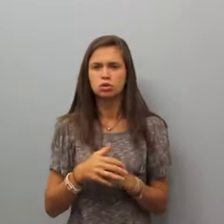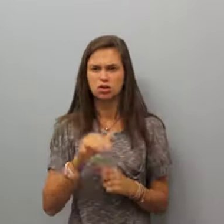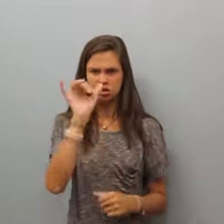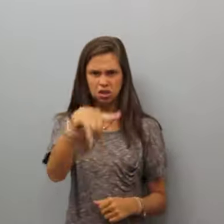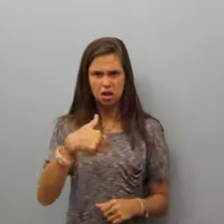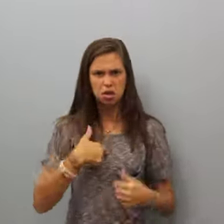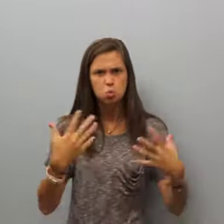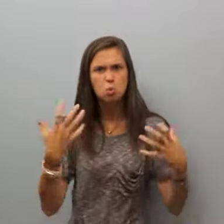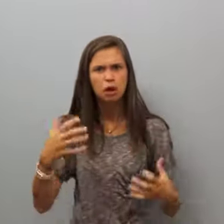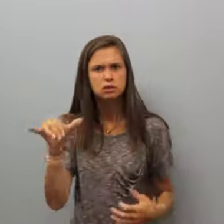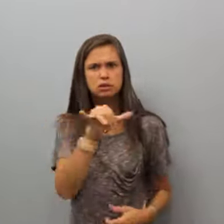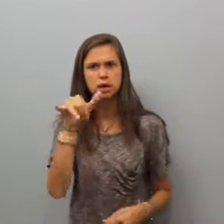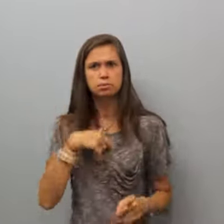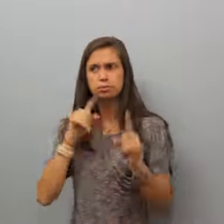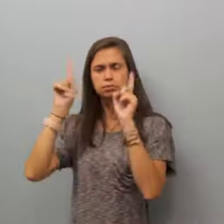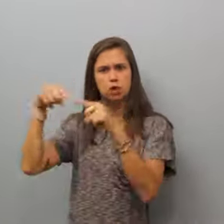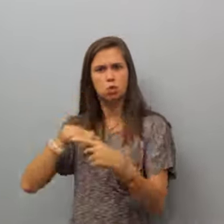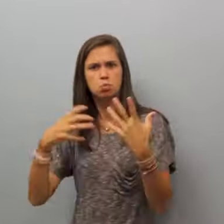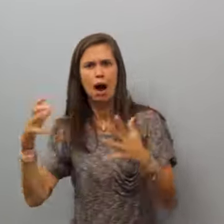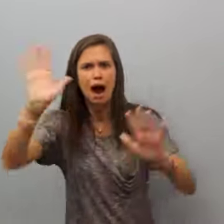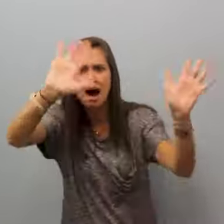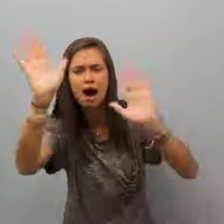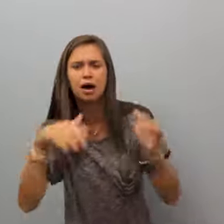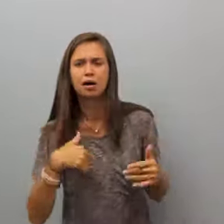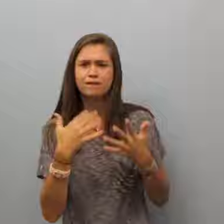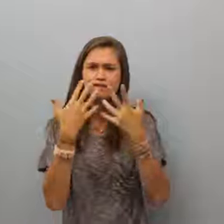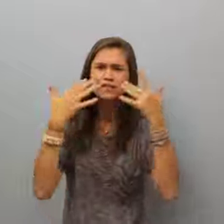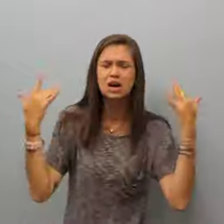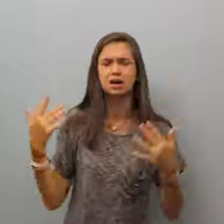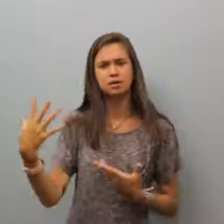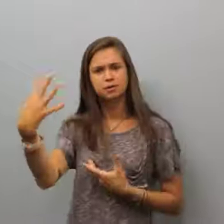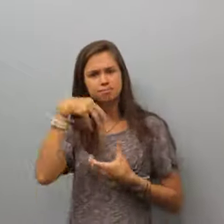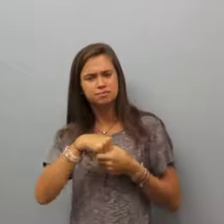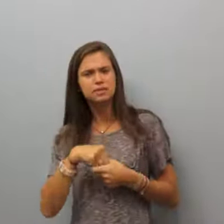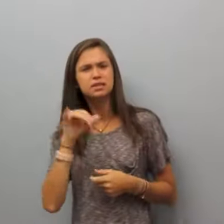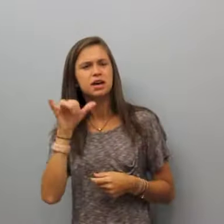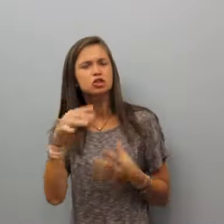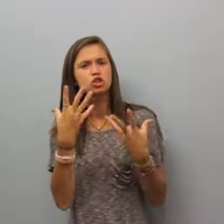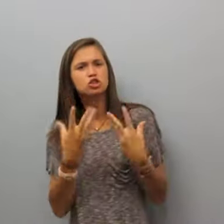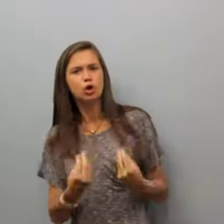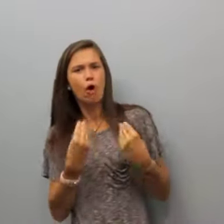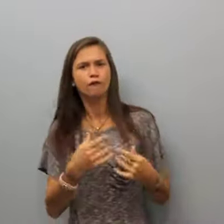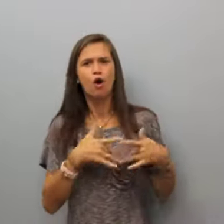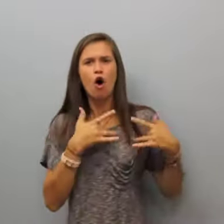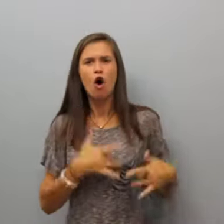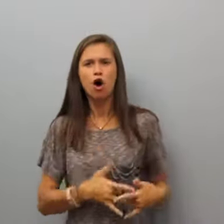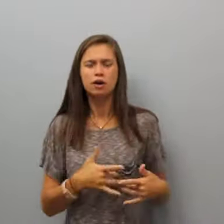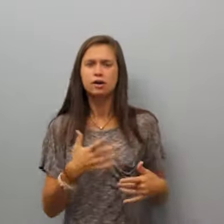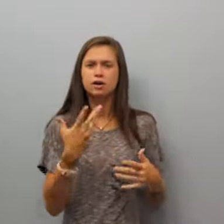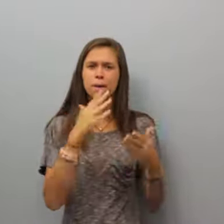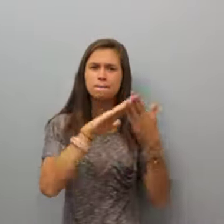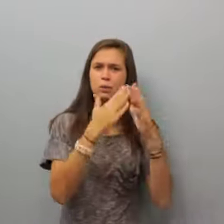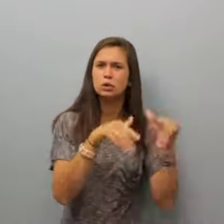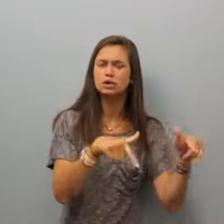Ramon feels that the small community at the Learning Center has really influenced his life for the better. Everyone says hello,